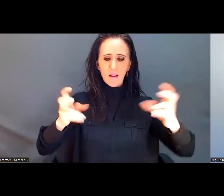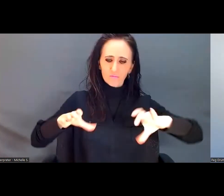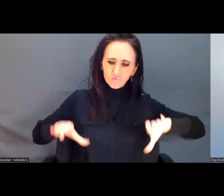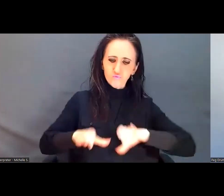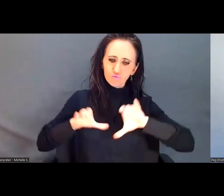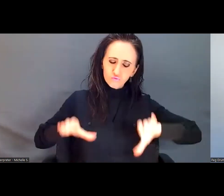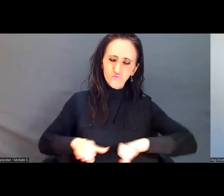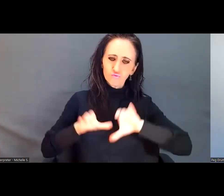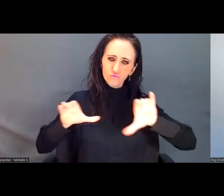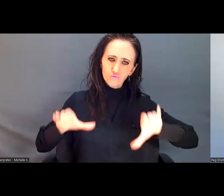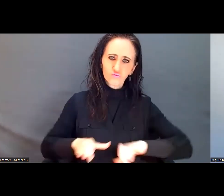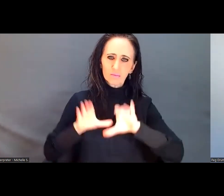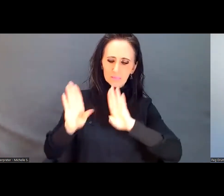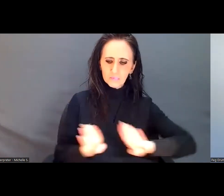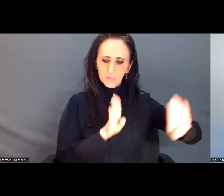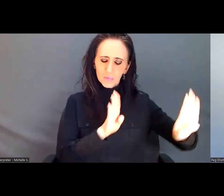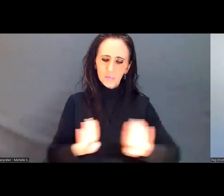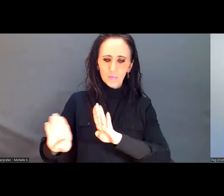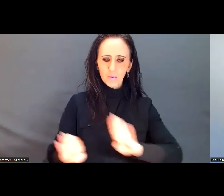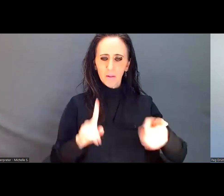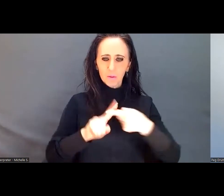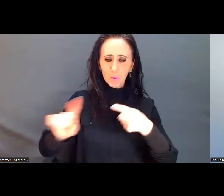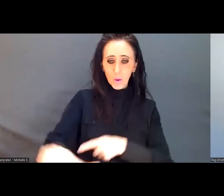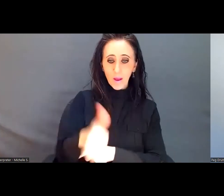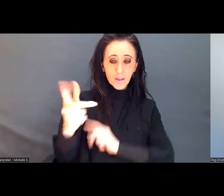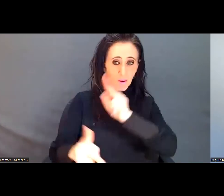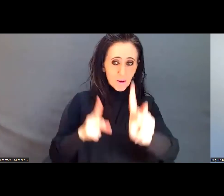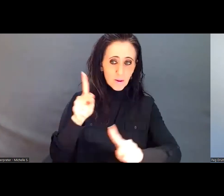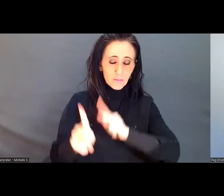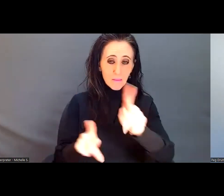rule, treat others as, get ready,